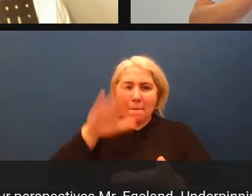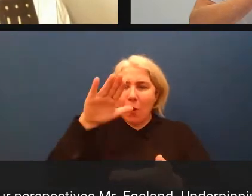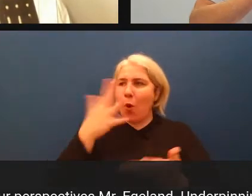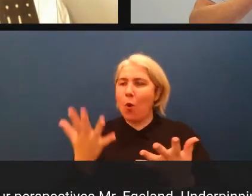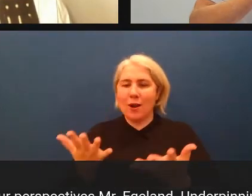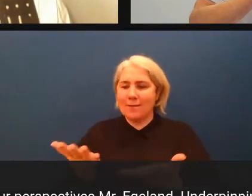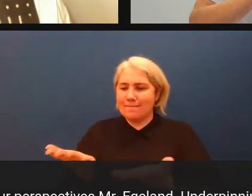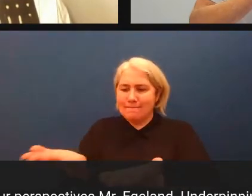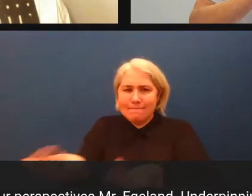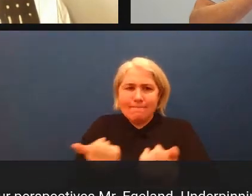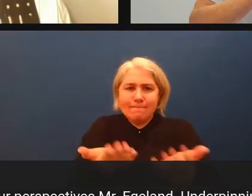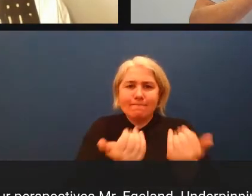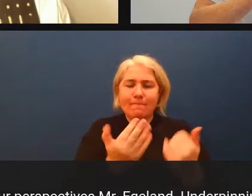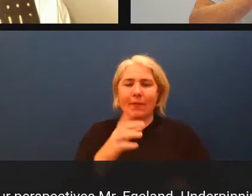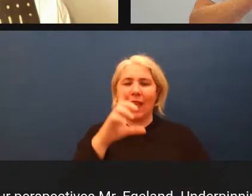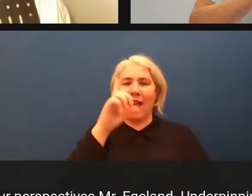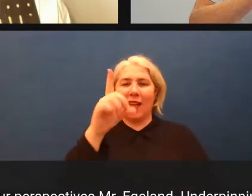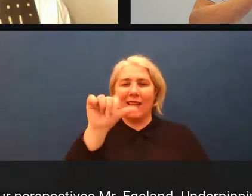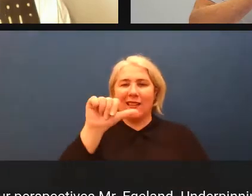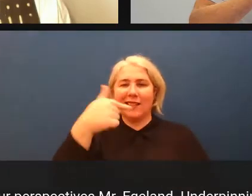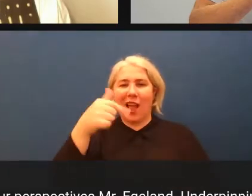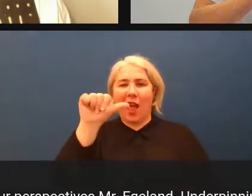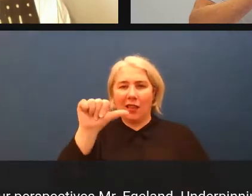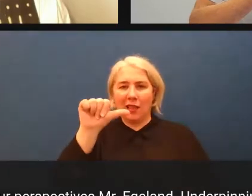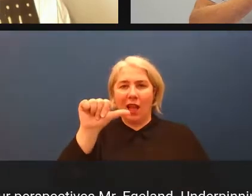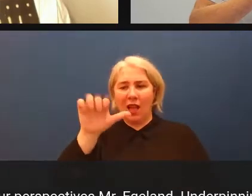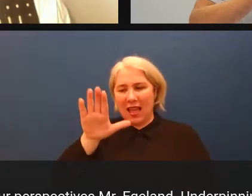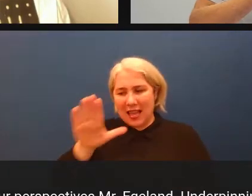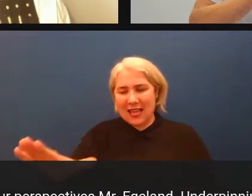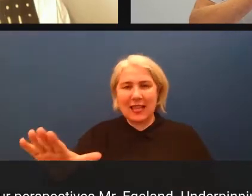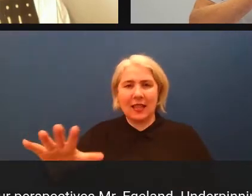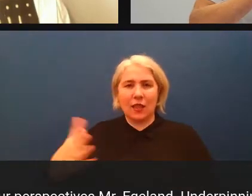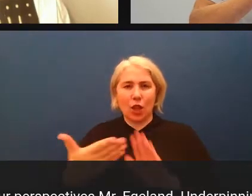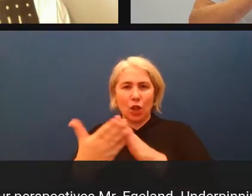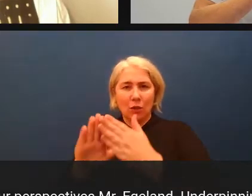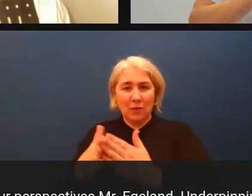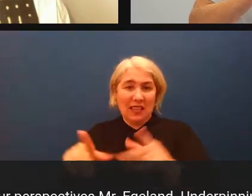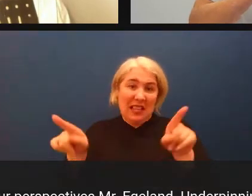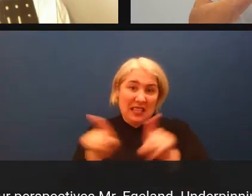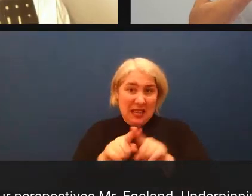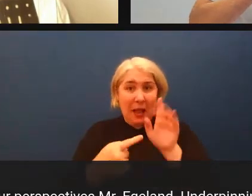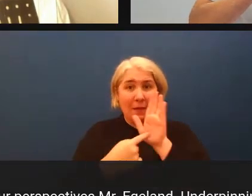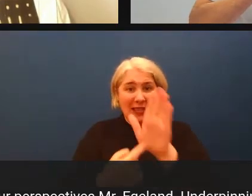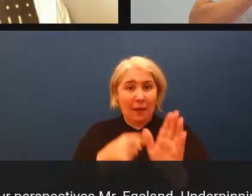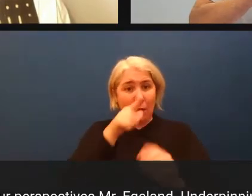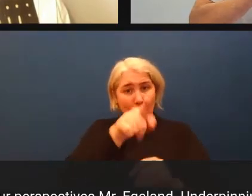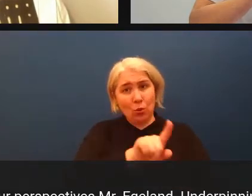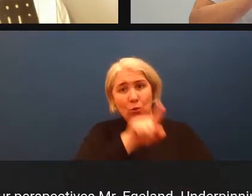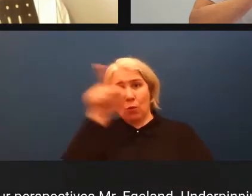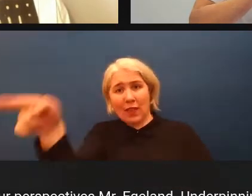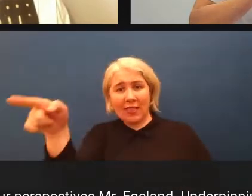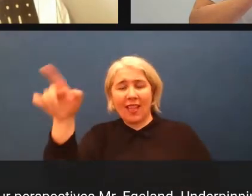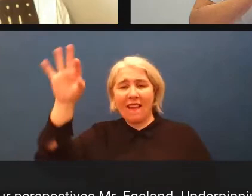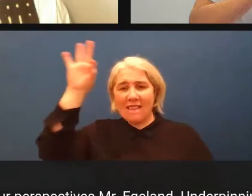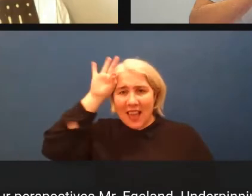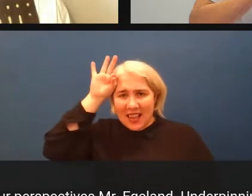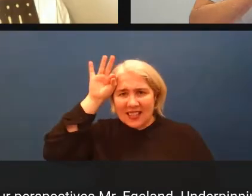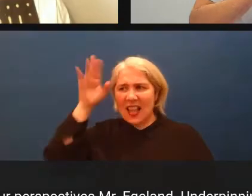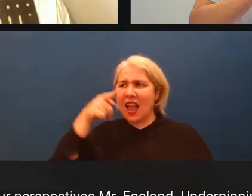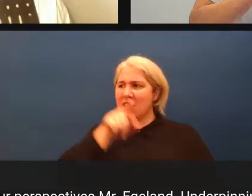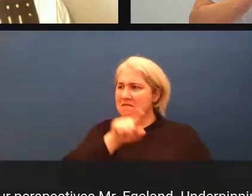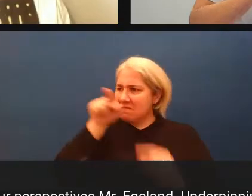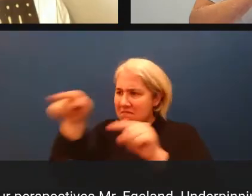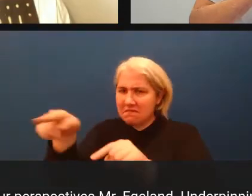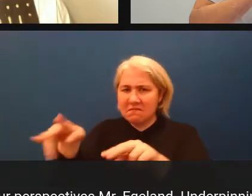data. With your recent experience in Afghanistan and the grand bargain focus on efficiency, what would be your top suggestions